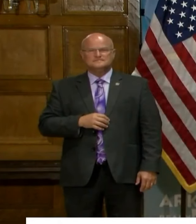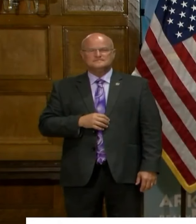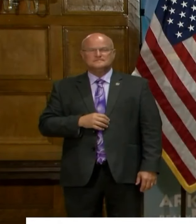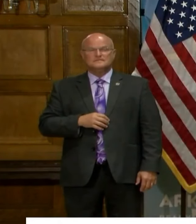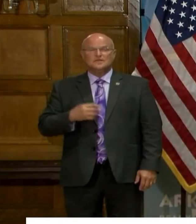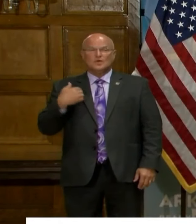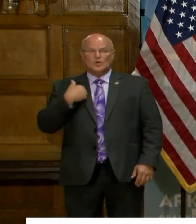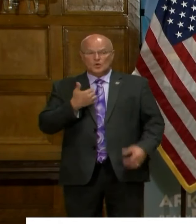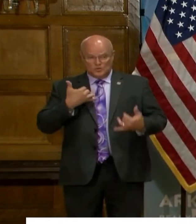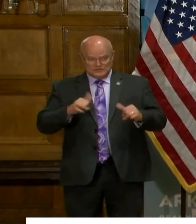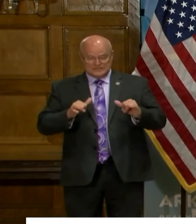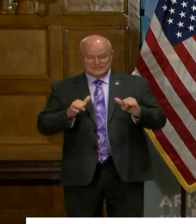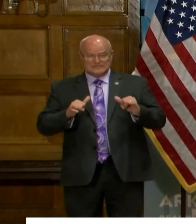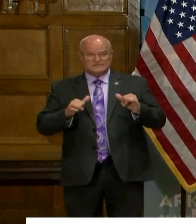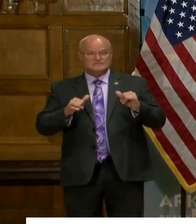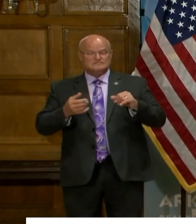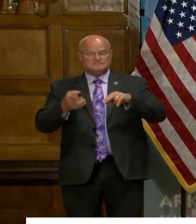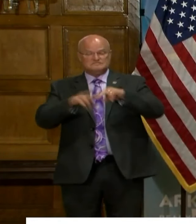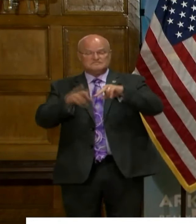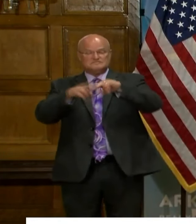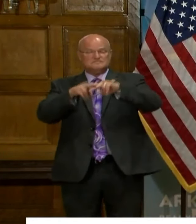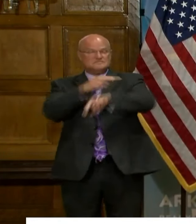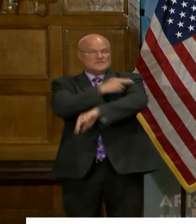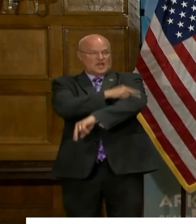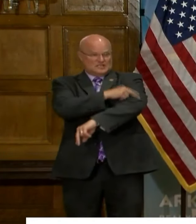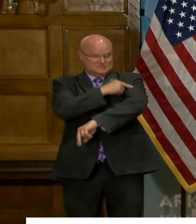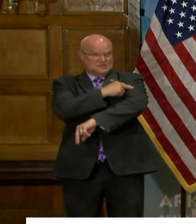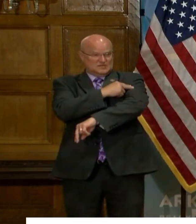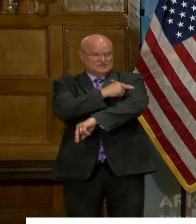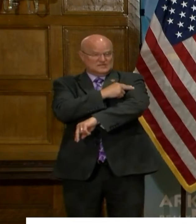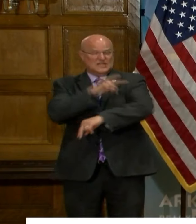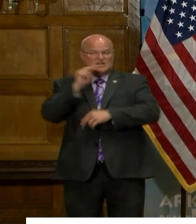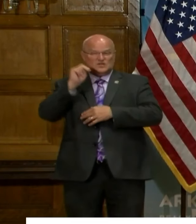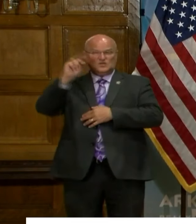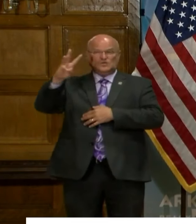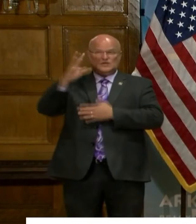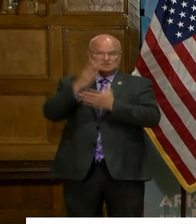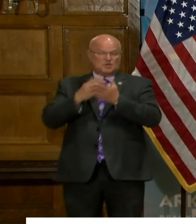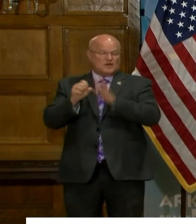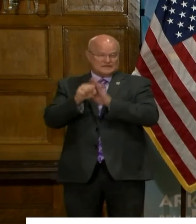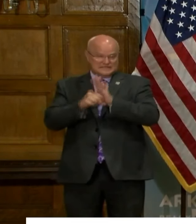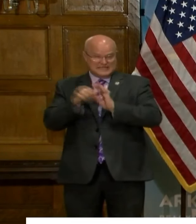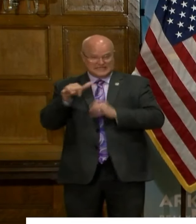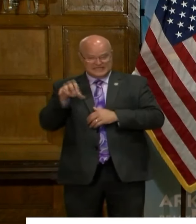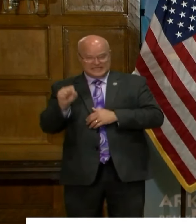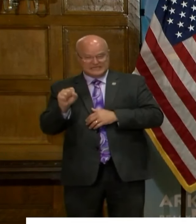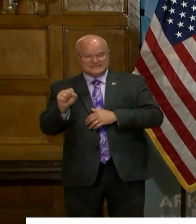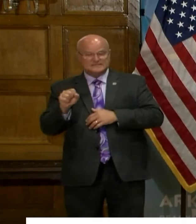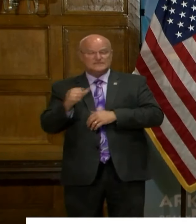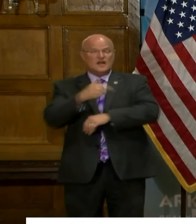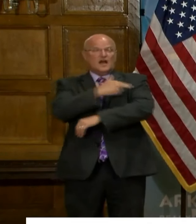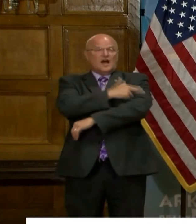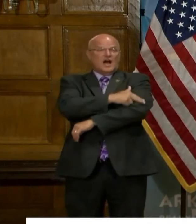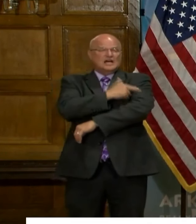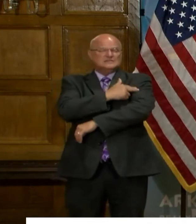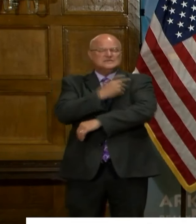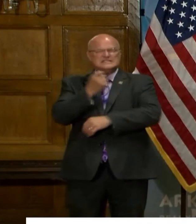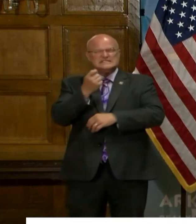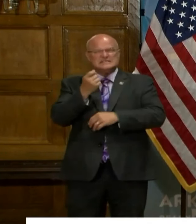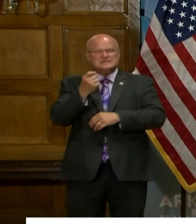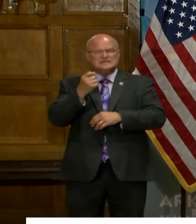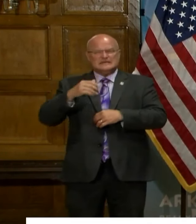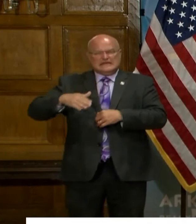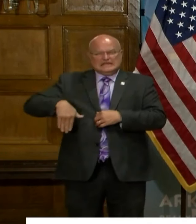Yes, we're still continuing to see hospitalizations increase in that northwest part of the state. And hospitalizations are a little bit of